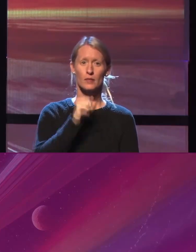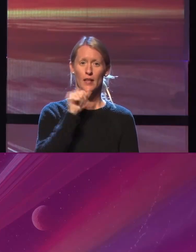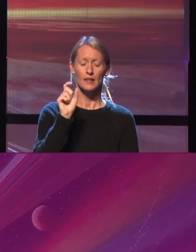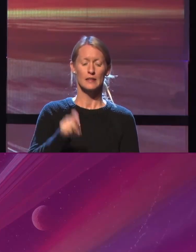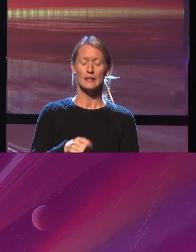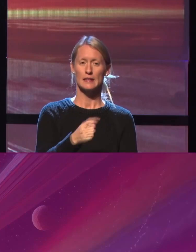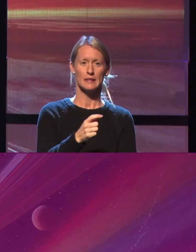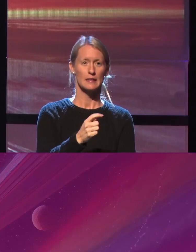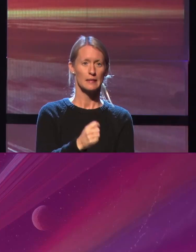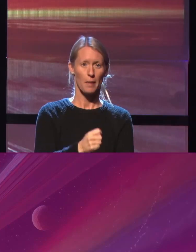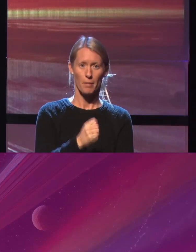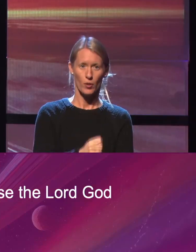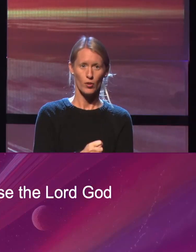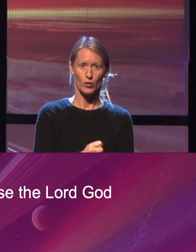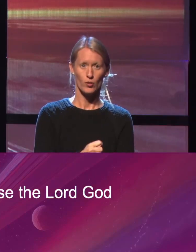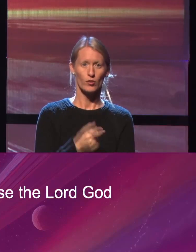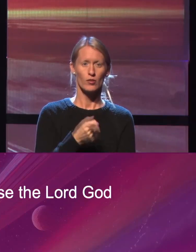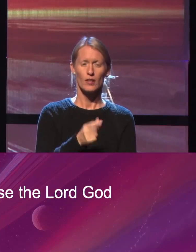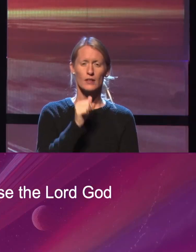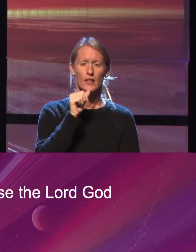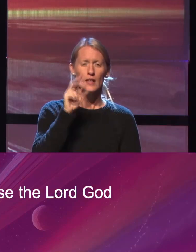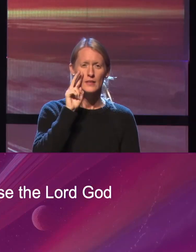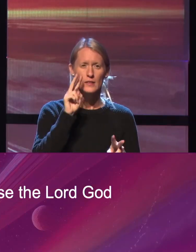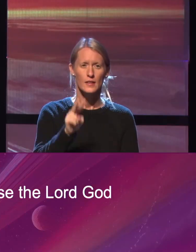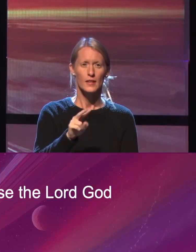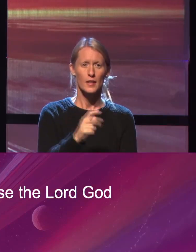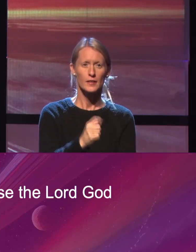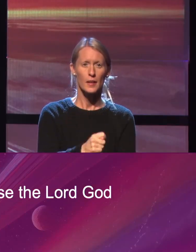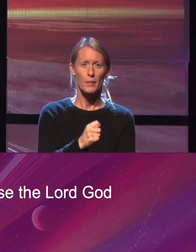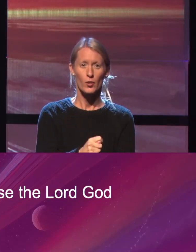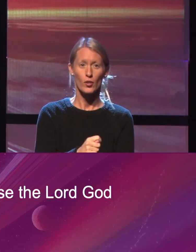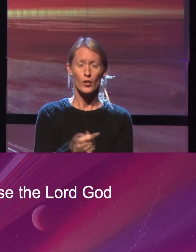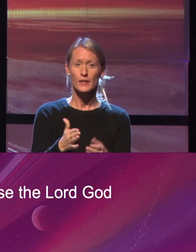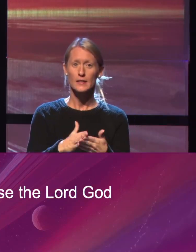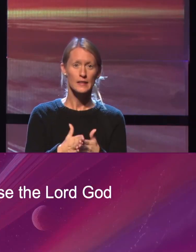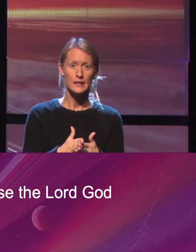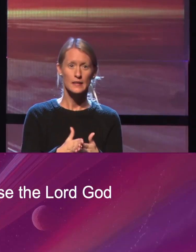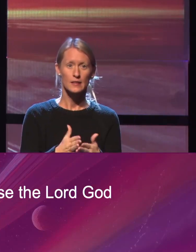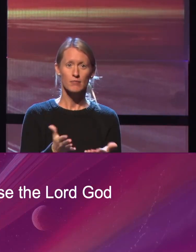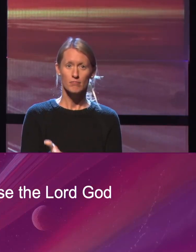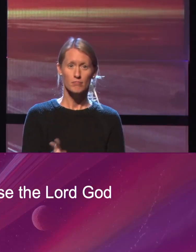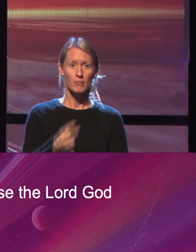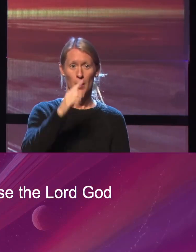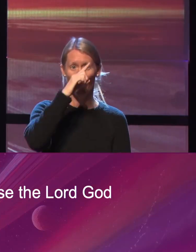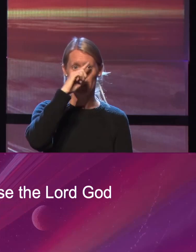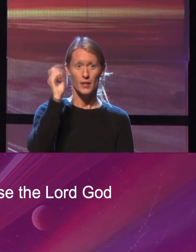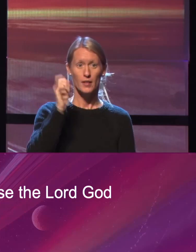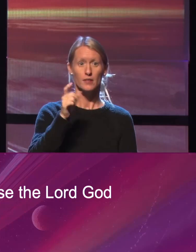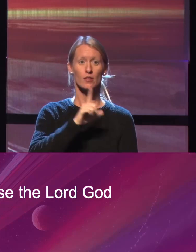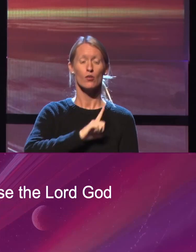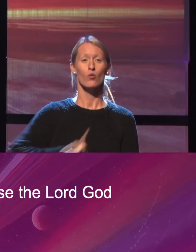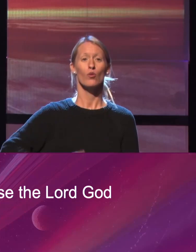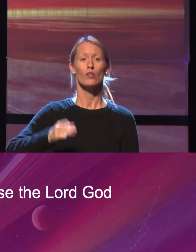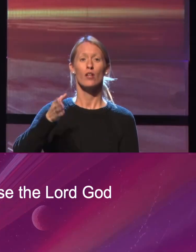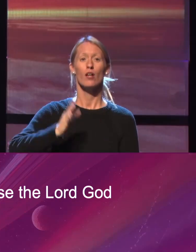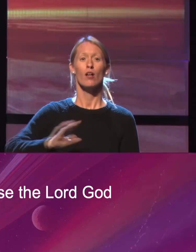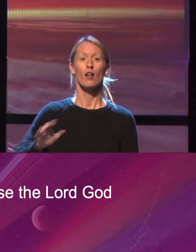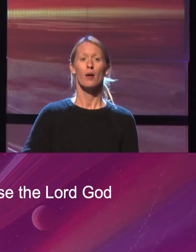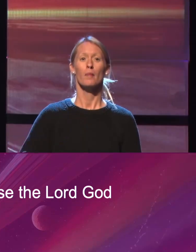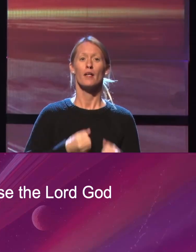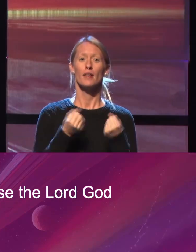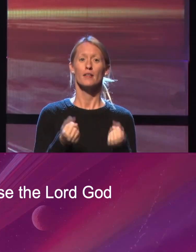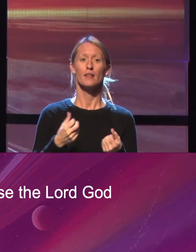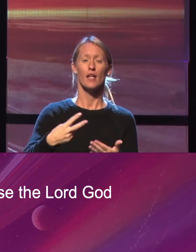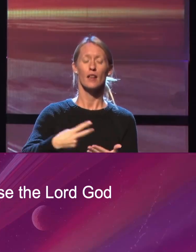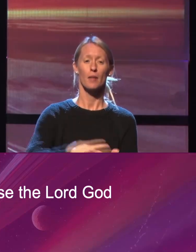verse 22 through 23, he says, I didn't see a temple in the city. I didn't see one there because the Lord God Almighty and the Lamb are